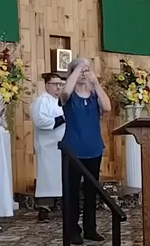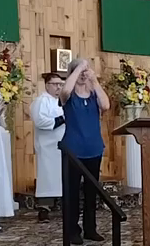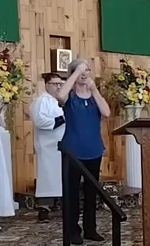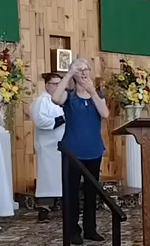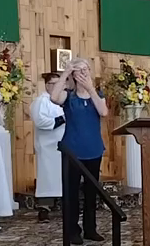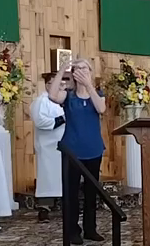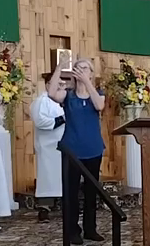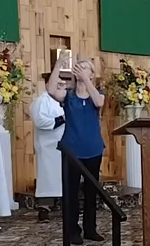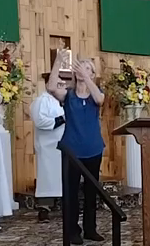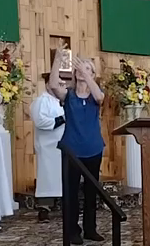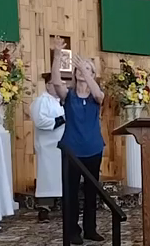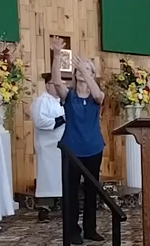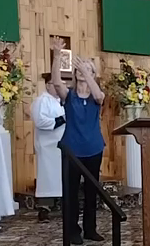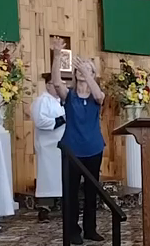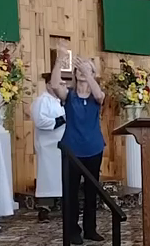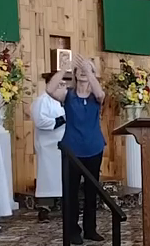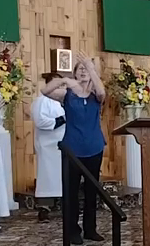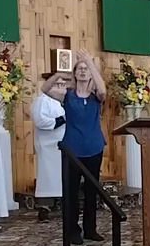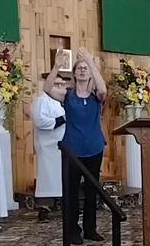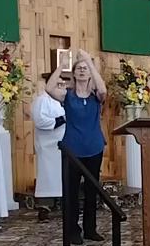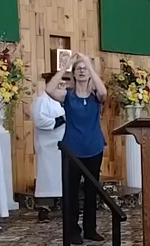Our Father,